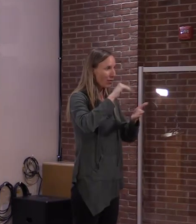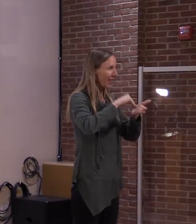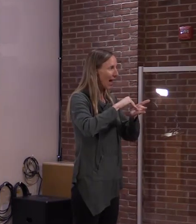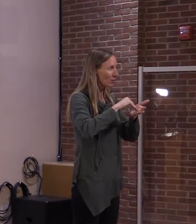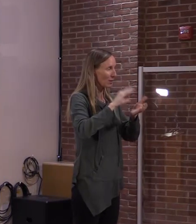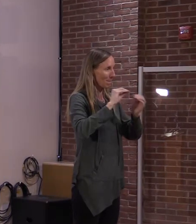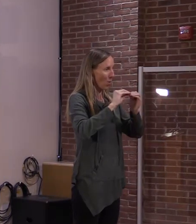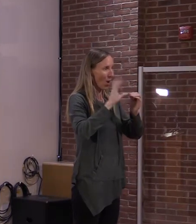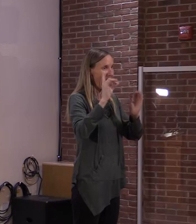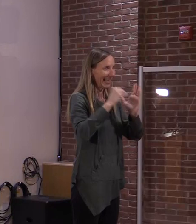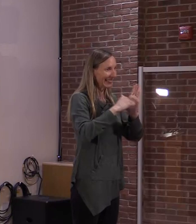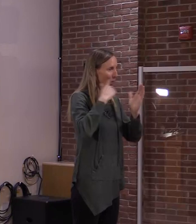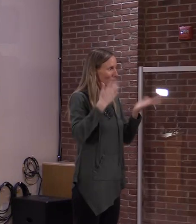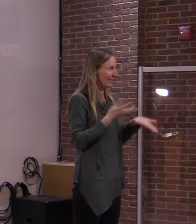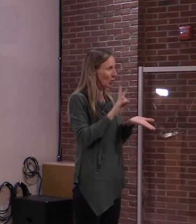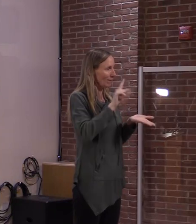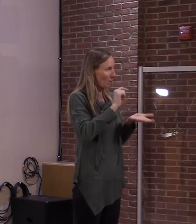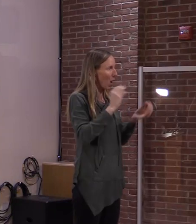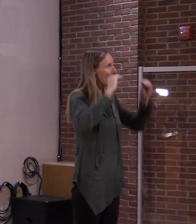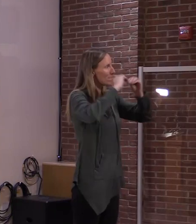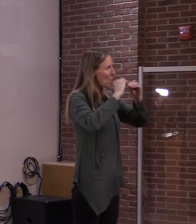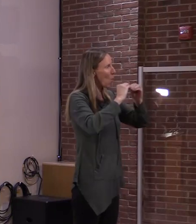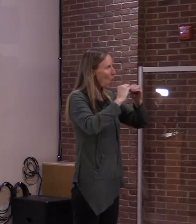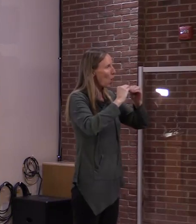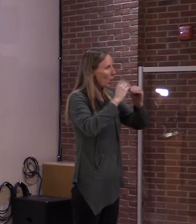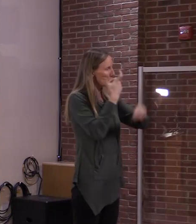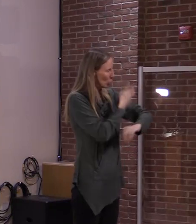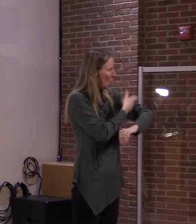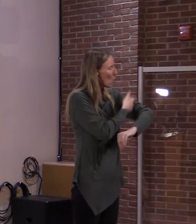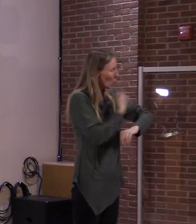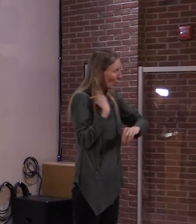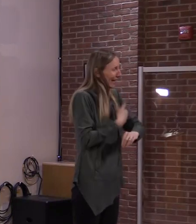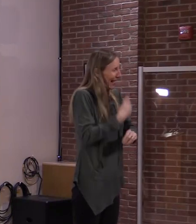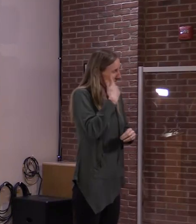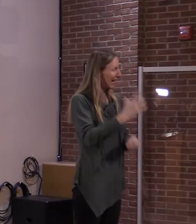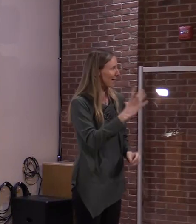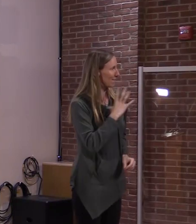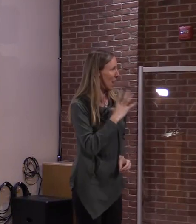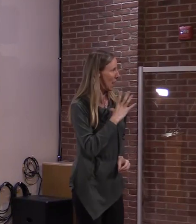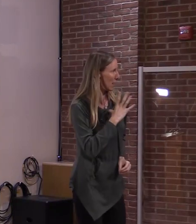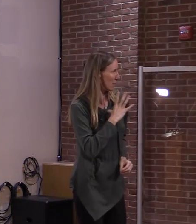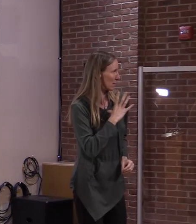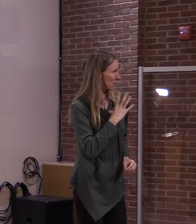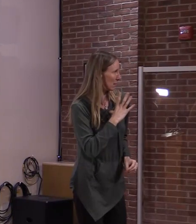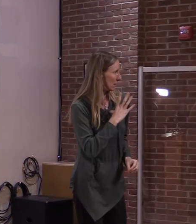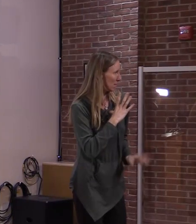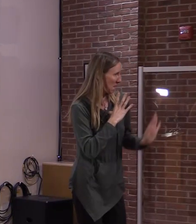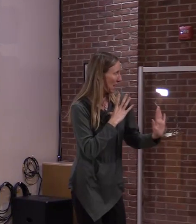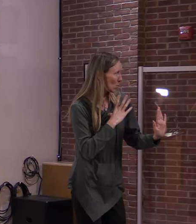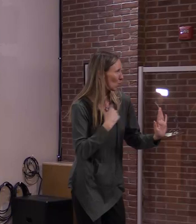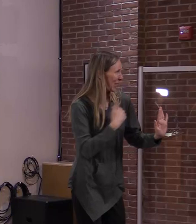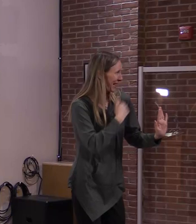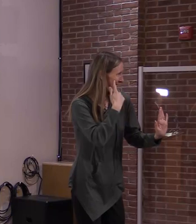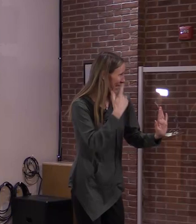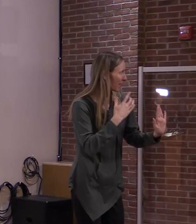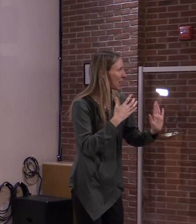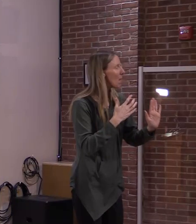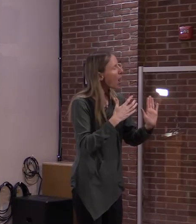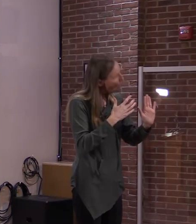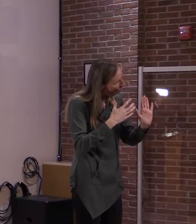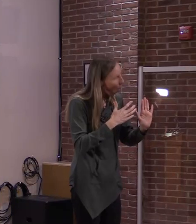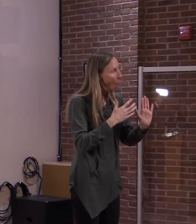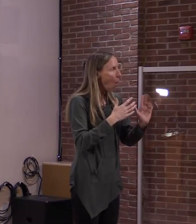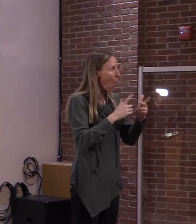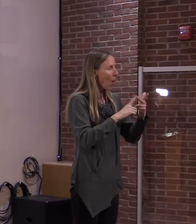doses. We think we'll be able to get by, but admittedly, it's going to be a bit of a struggle if